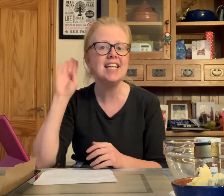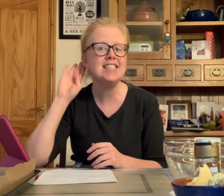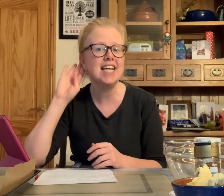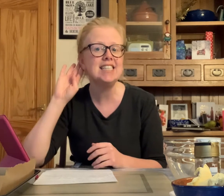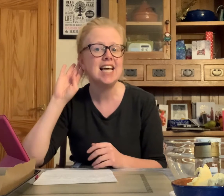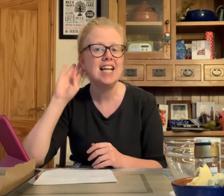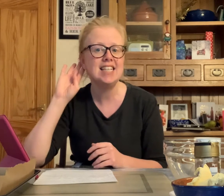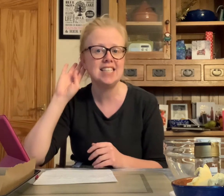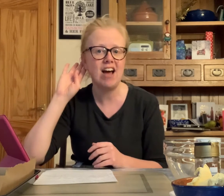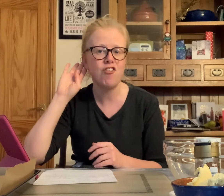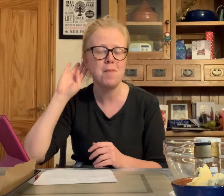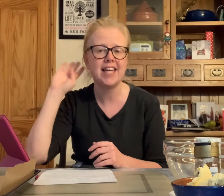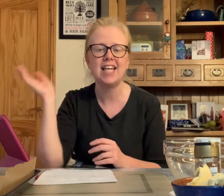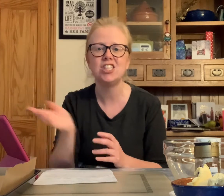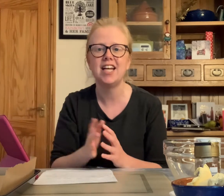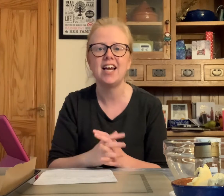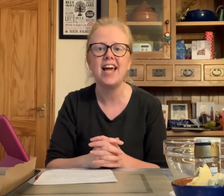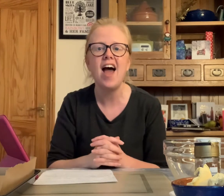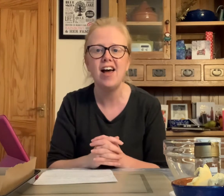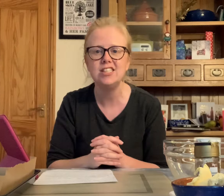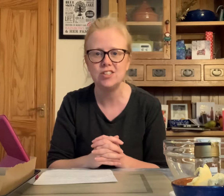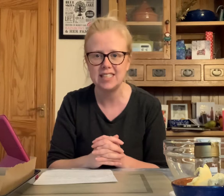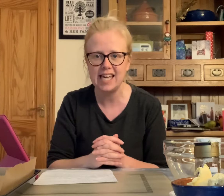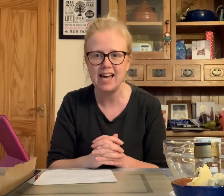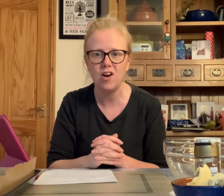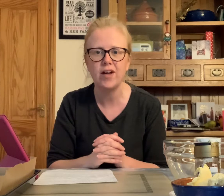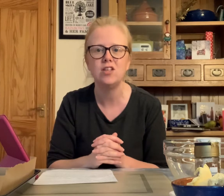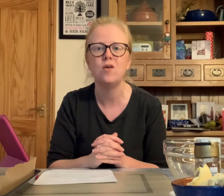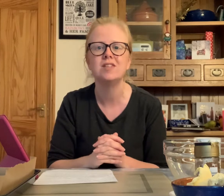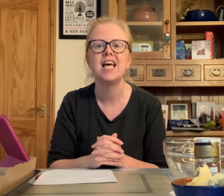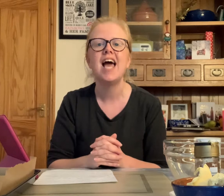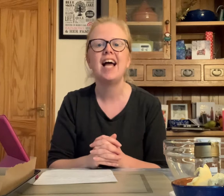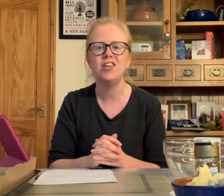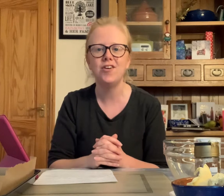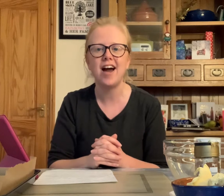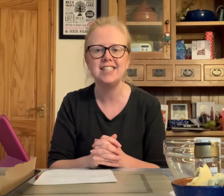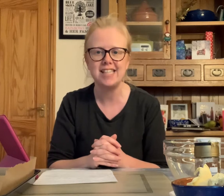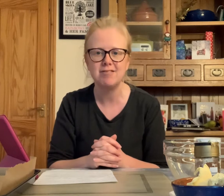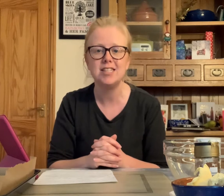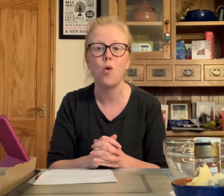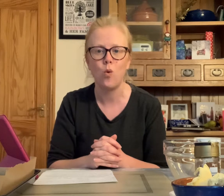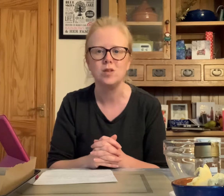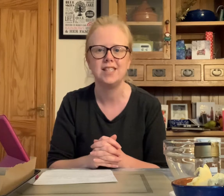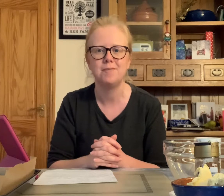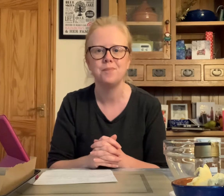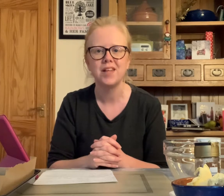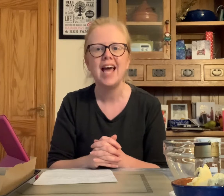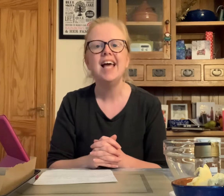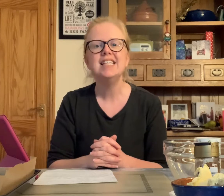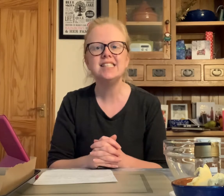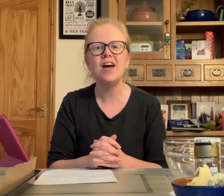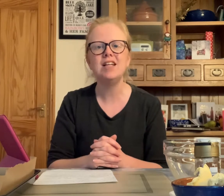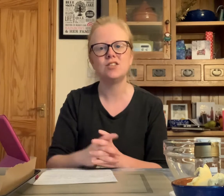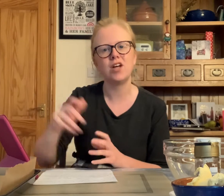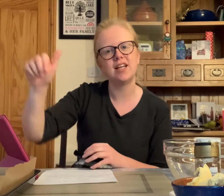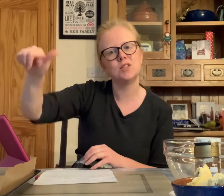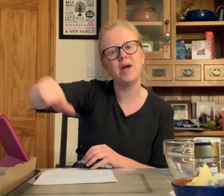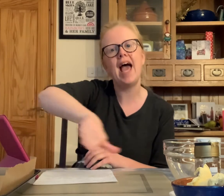did listen out from my kitchen and I heard you singing along in yours and you guys sounded awesome. So little cooks, we